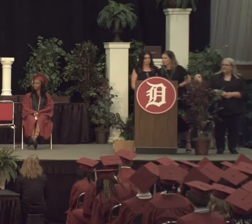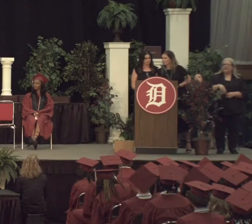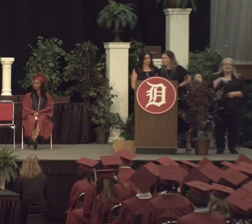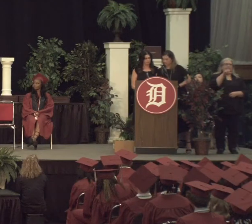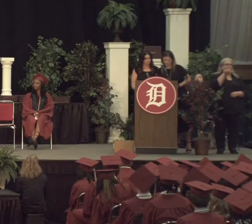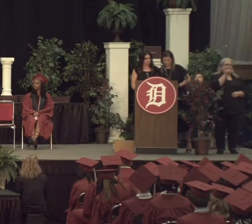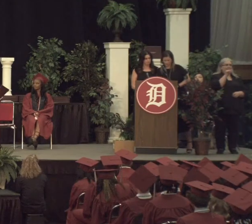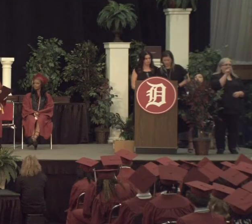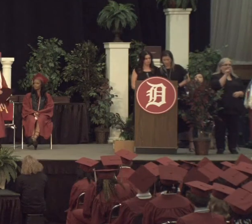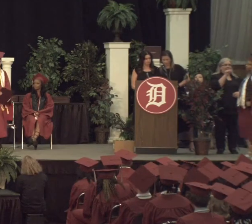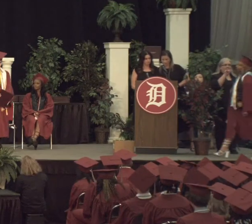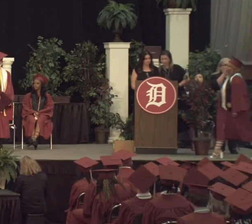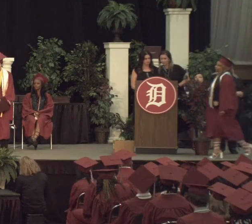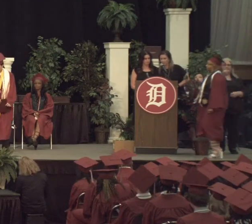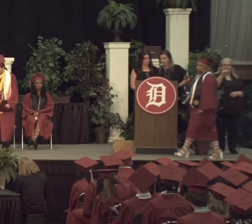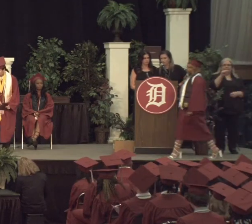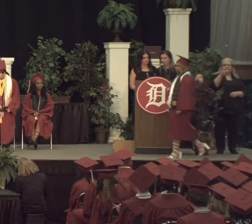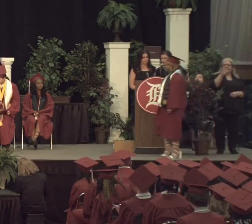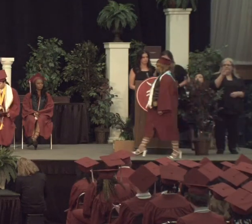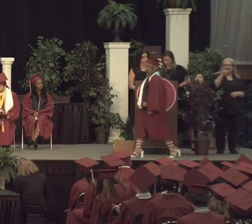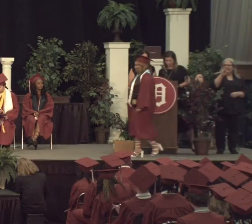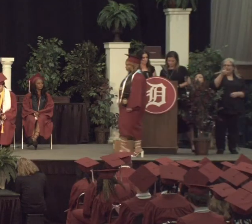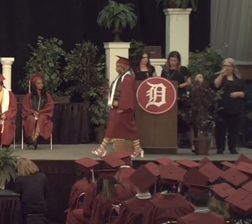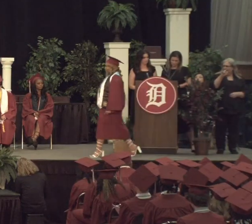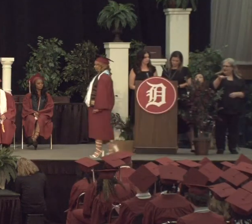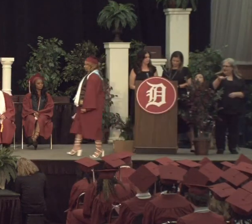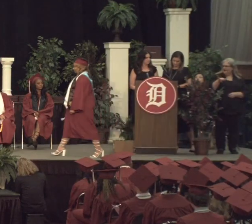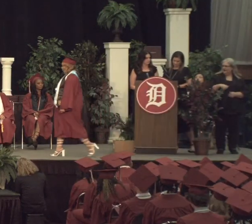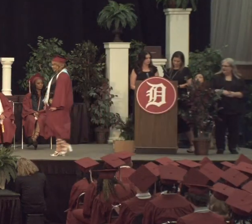Lanaya Bailey, magna cum laude.